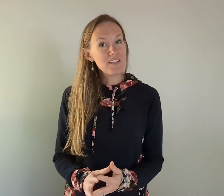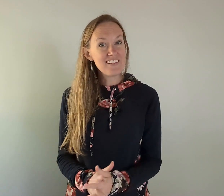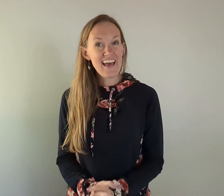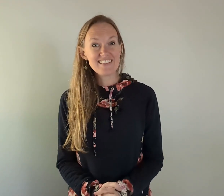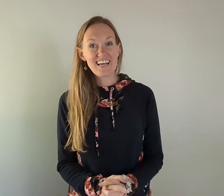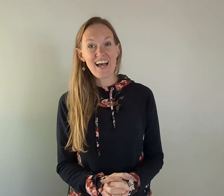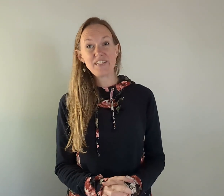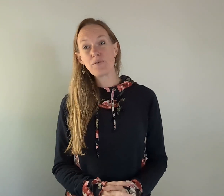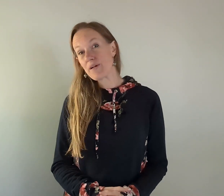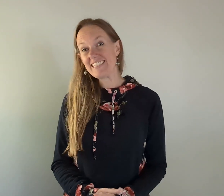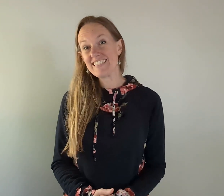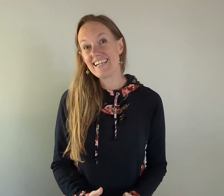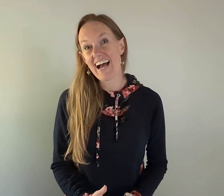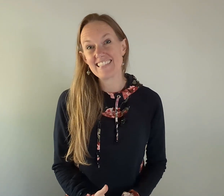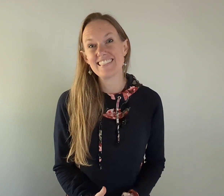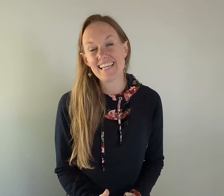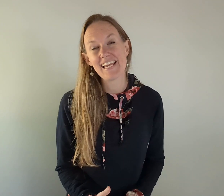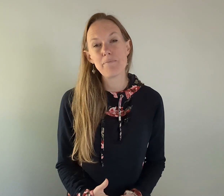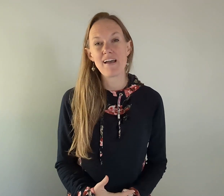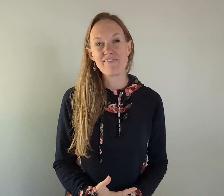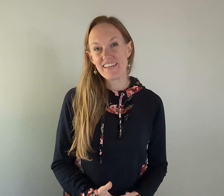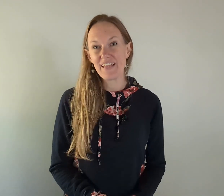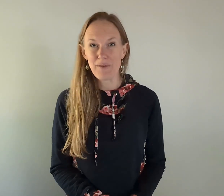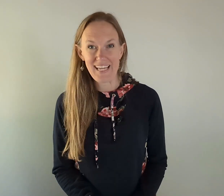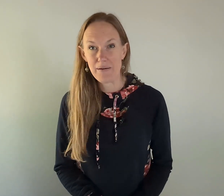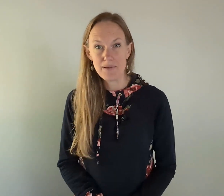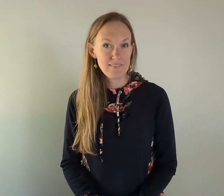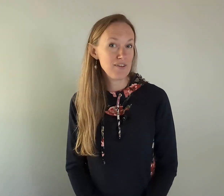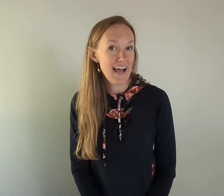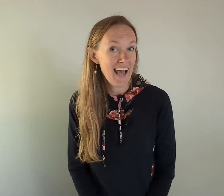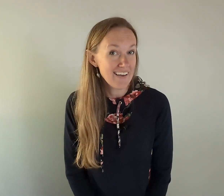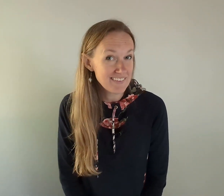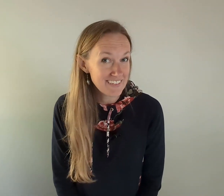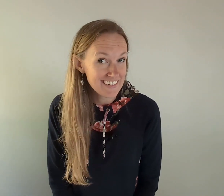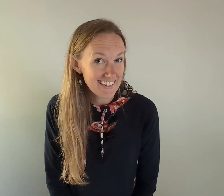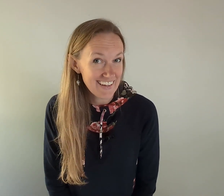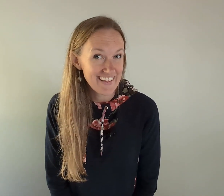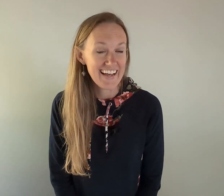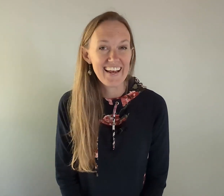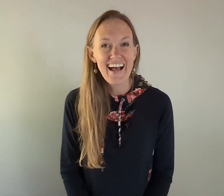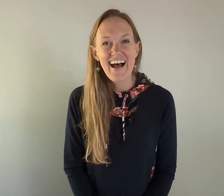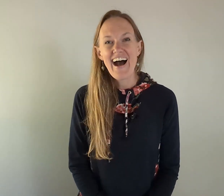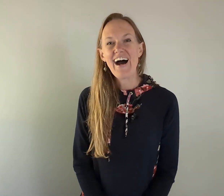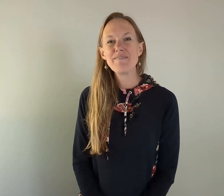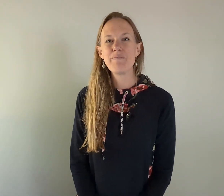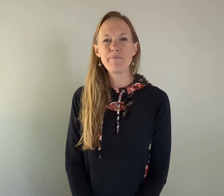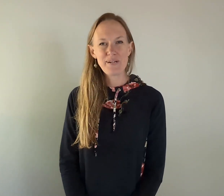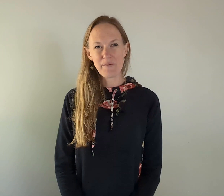learning how to sign Reason I Sing by Phil Wickham. If you haven't figured it out yet, I'm a pretty